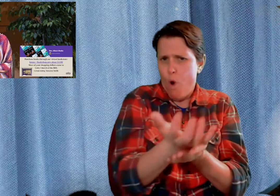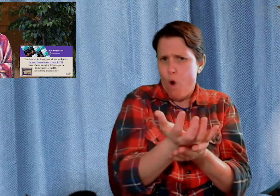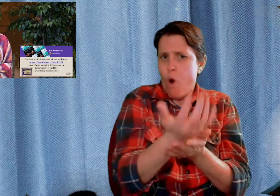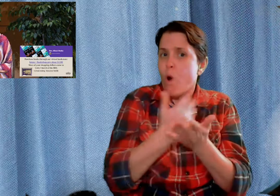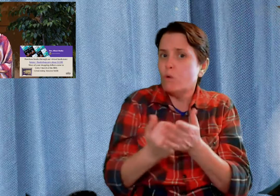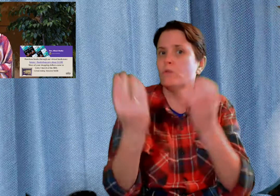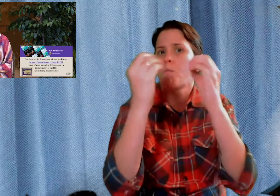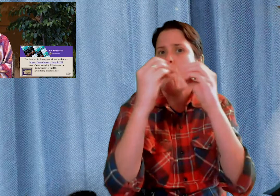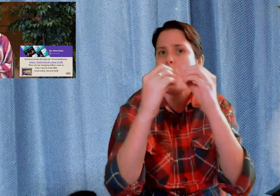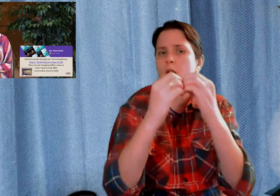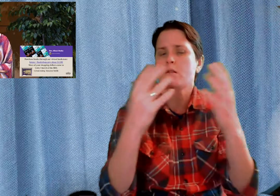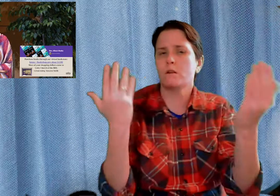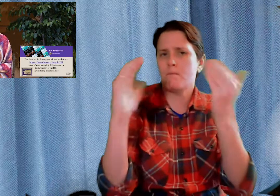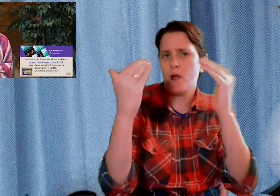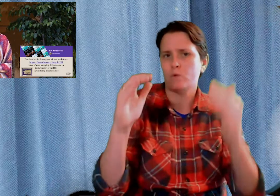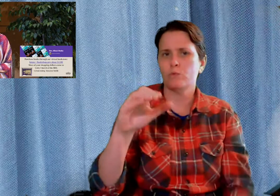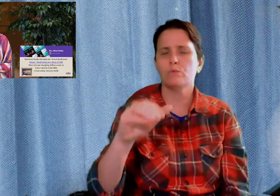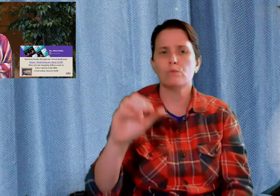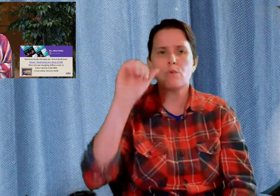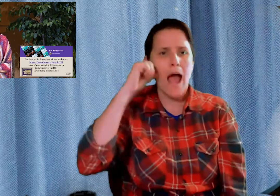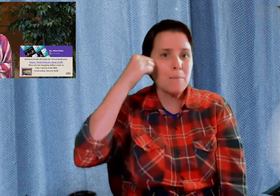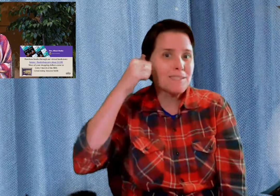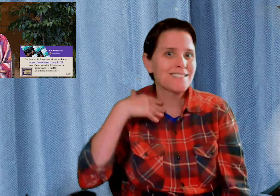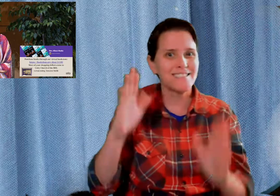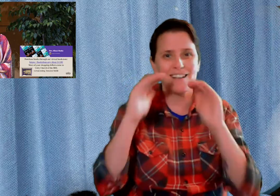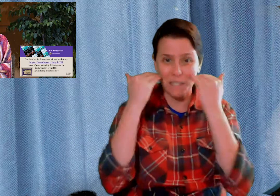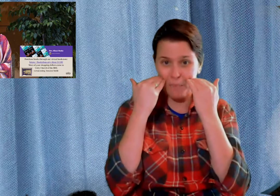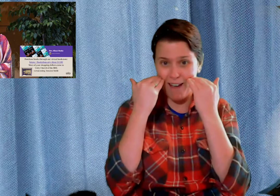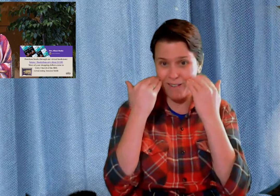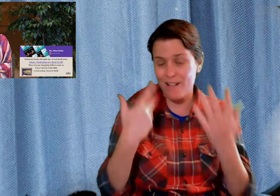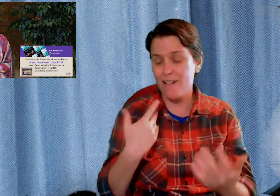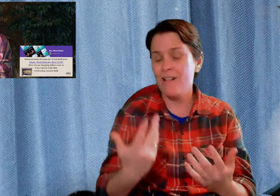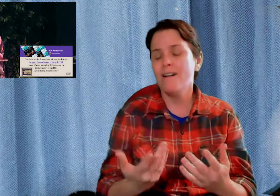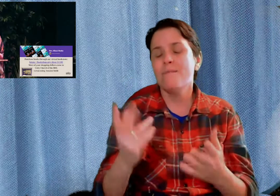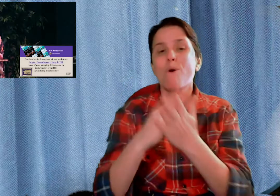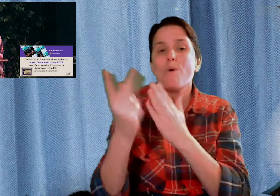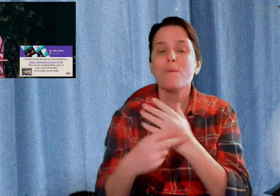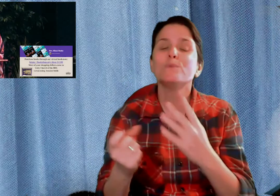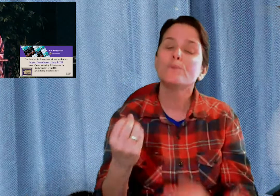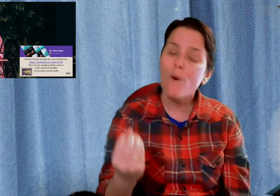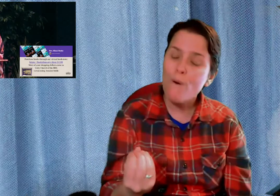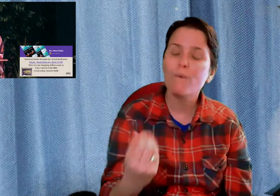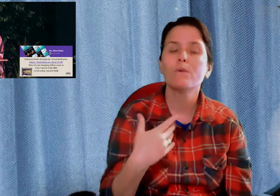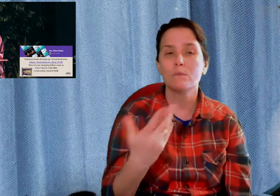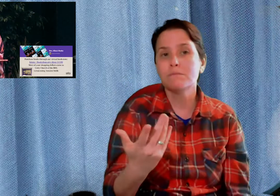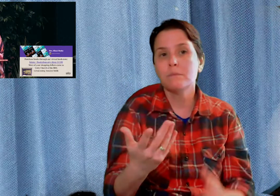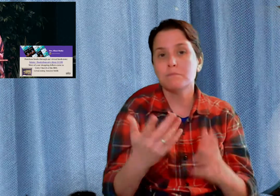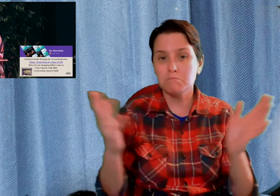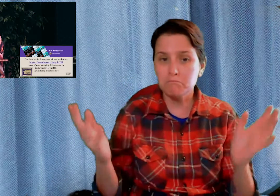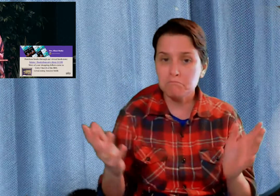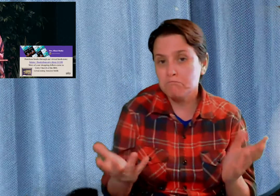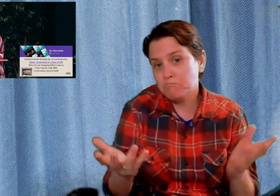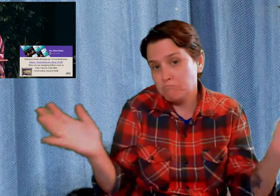of the purchase price comes to UCOH, as opposed to 3% with Amazon Smile. So we just want to encourage you to consider shopping